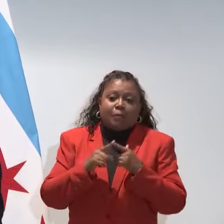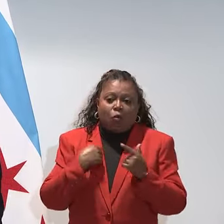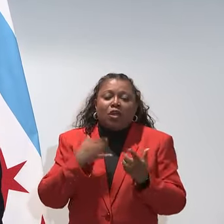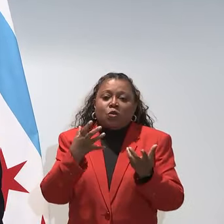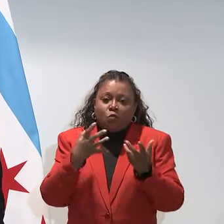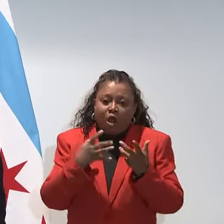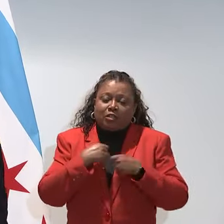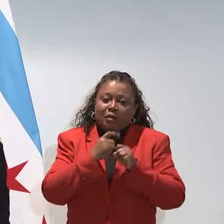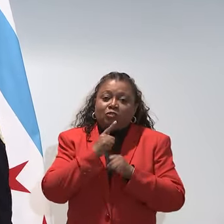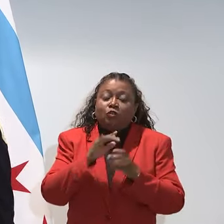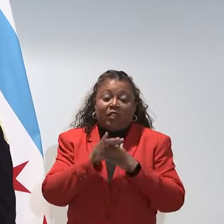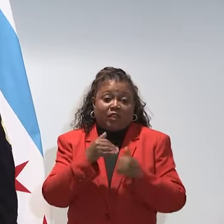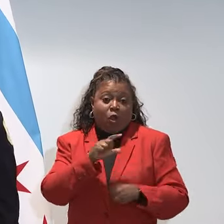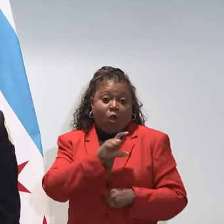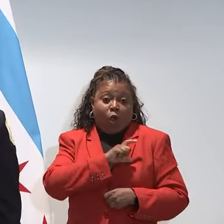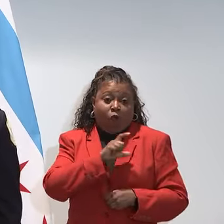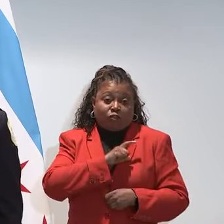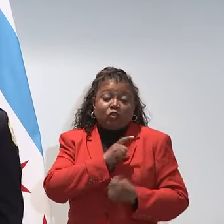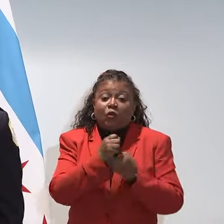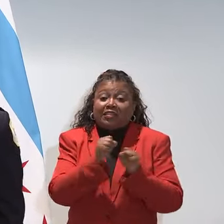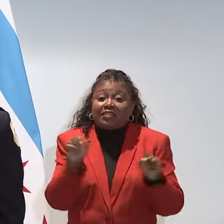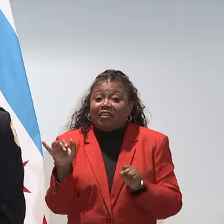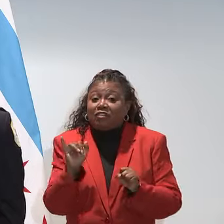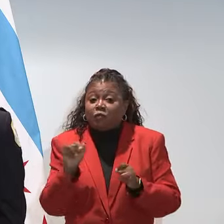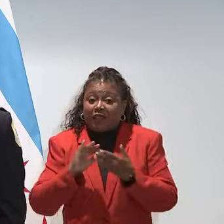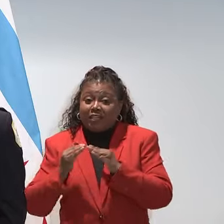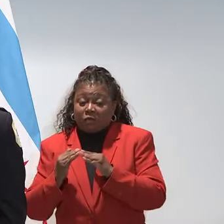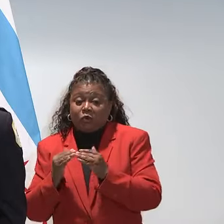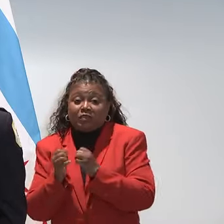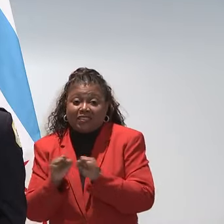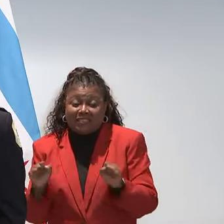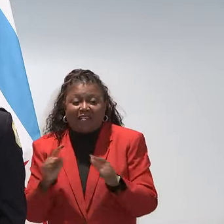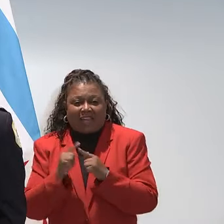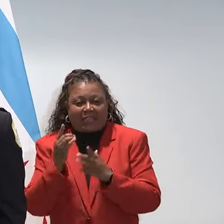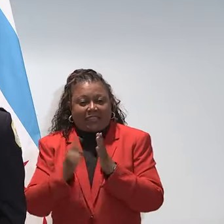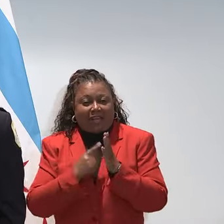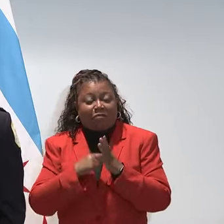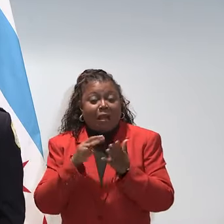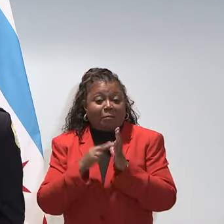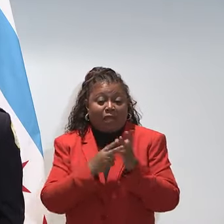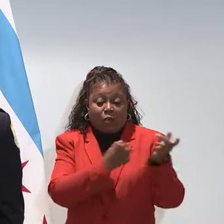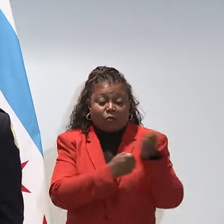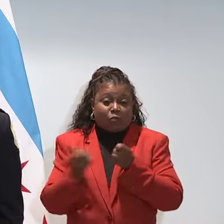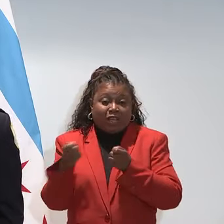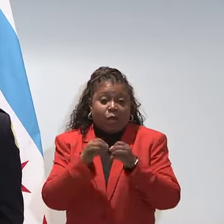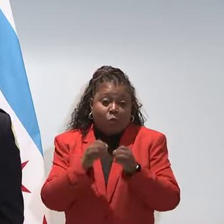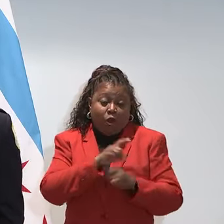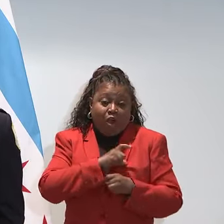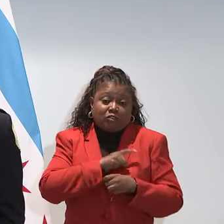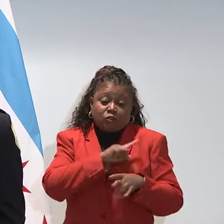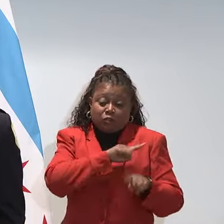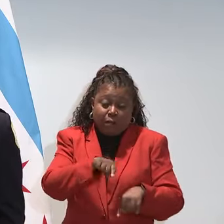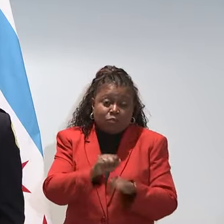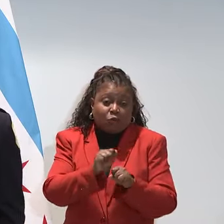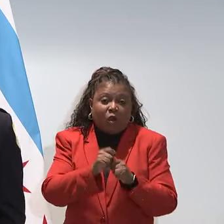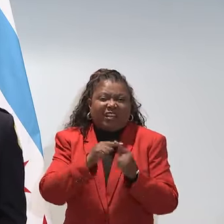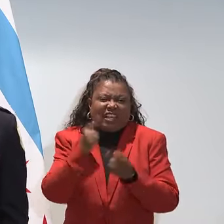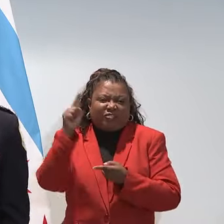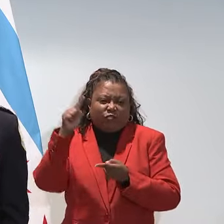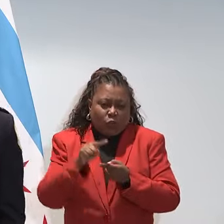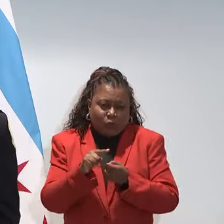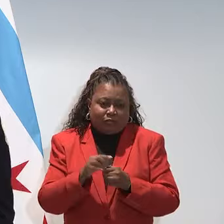we want to ensure that our officers are safe as well as the communities are safe. That sometimes means bringing more officers in to work rather than